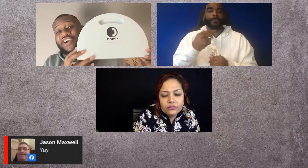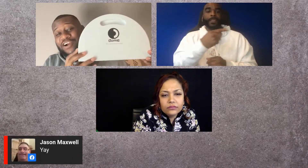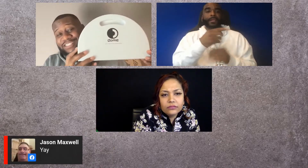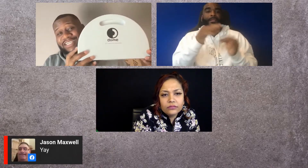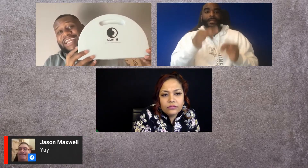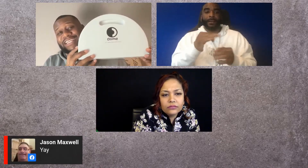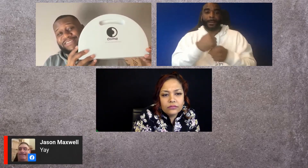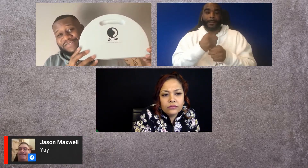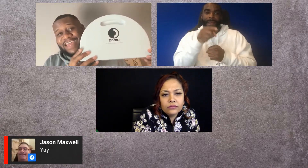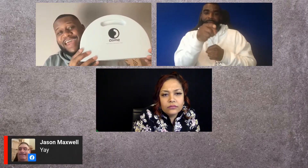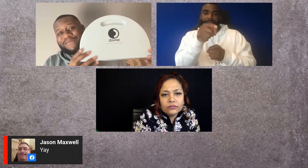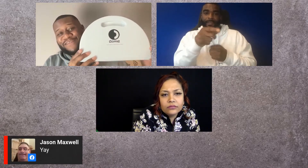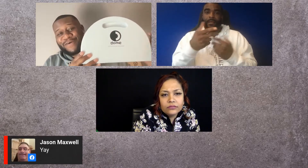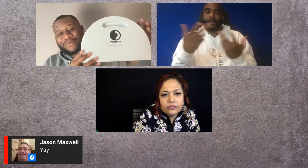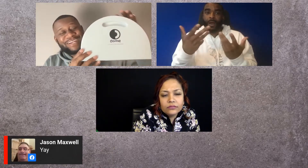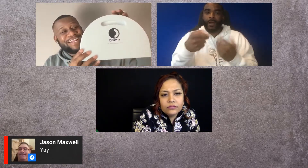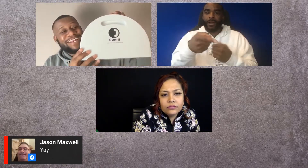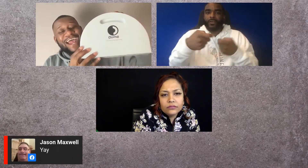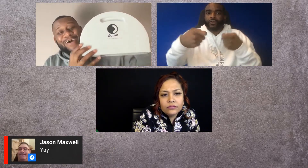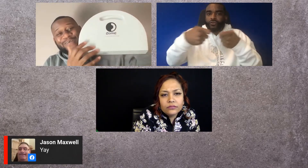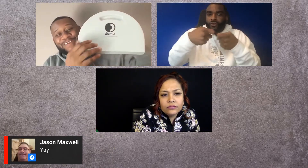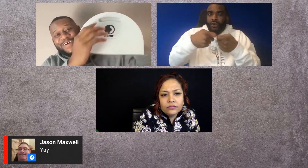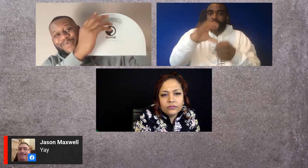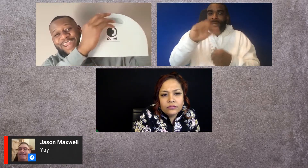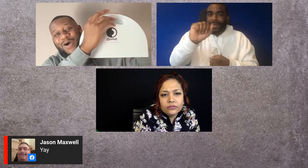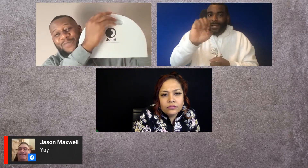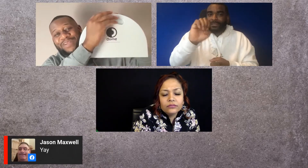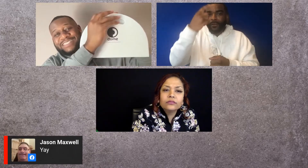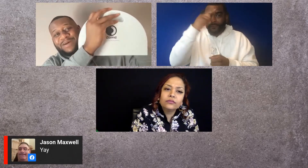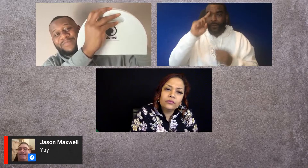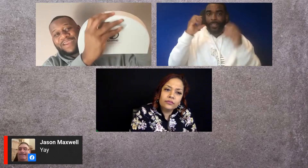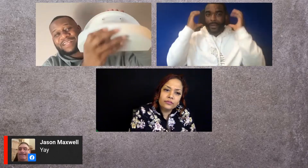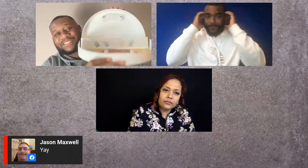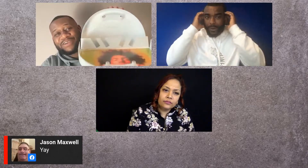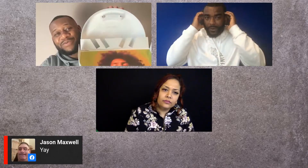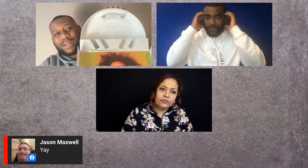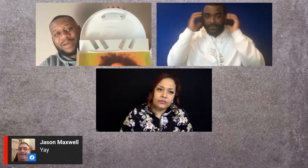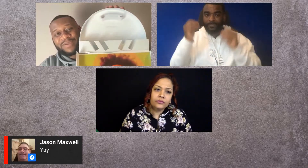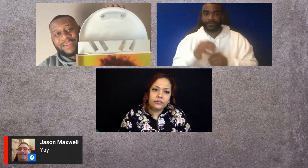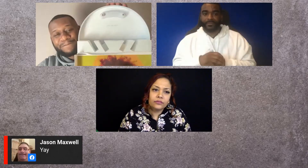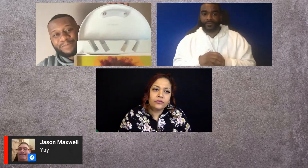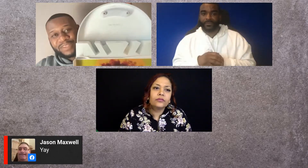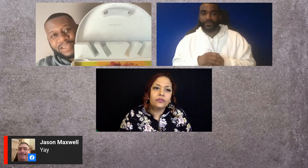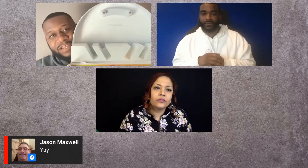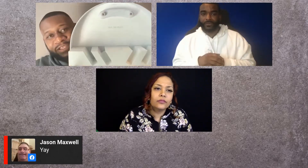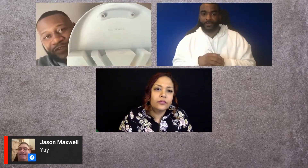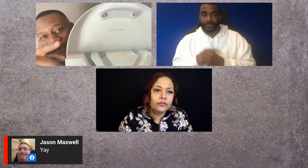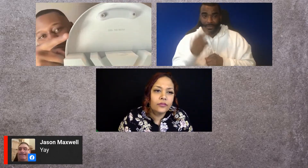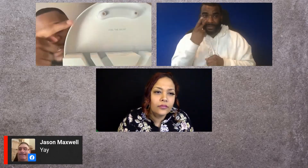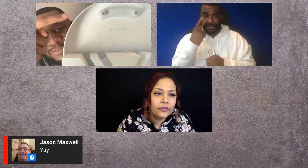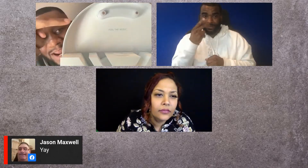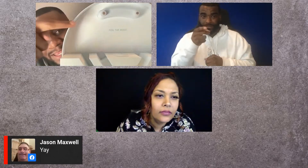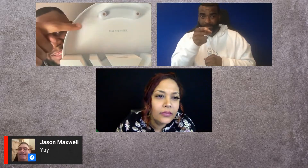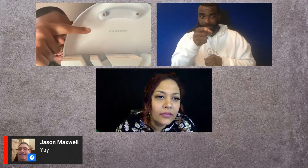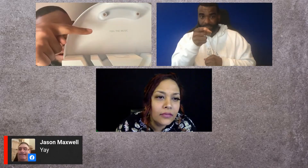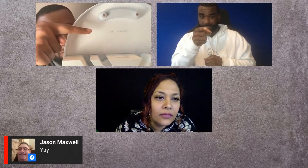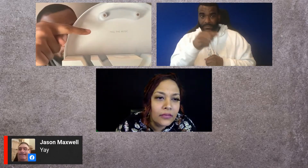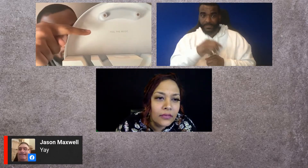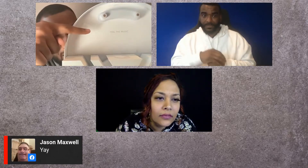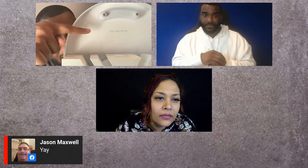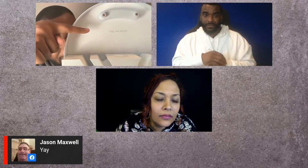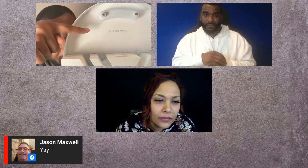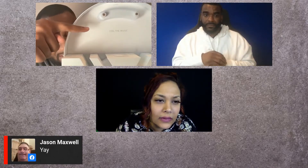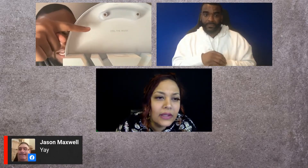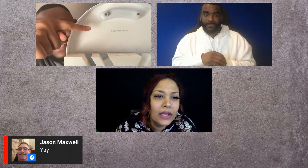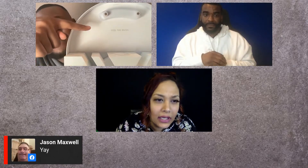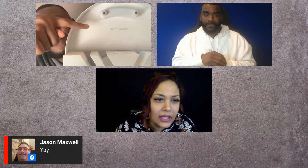a charging case for the headphone. Now, when I open this up here, I'll show you what I mean. So if you look right there,